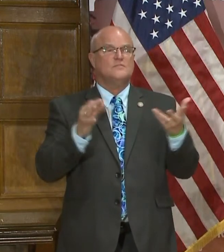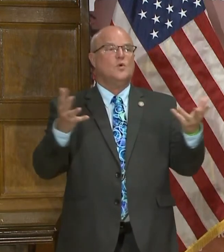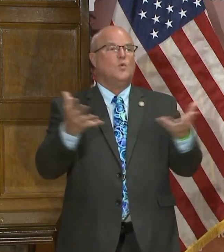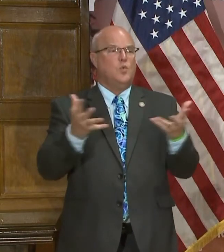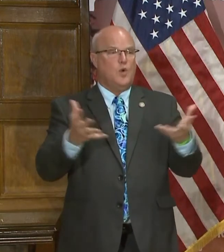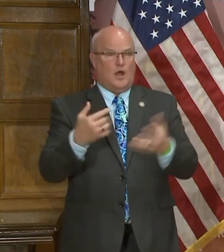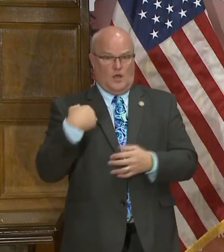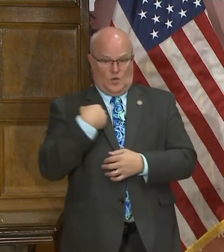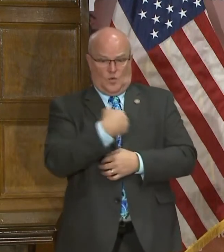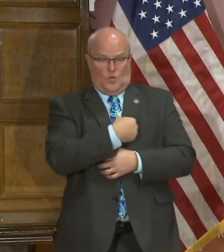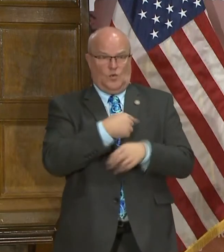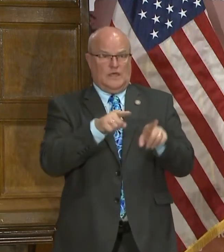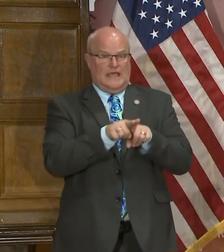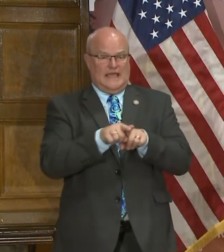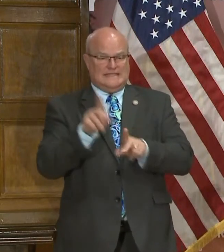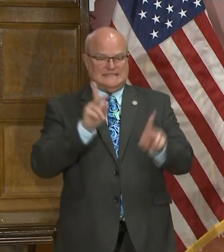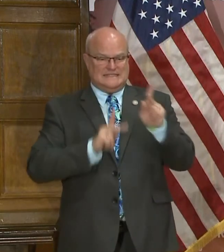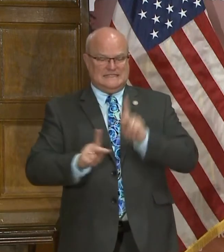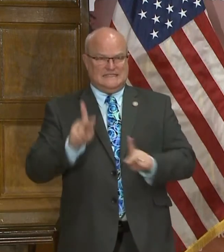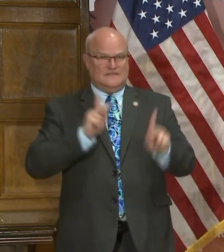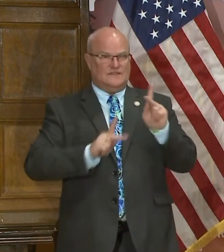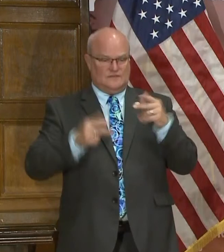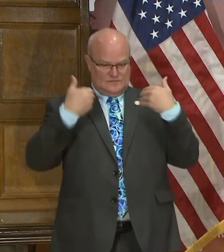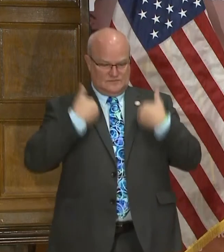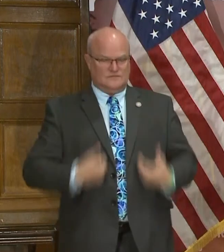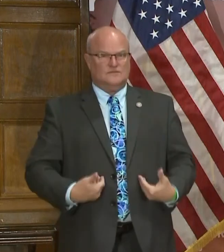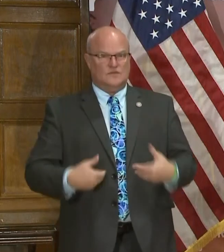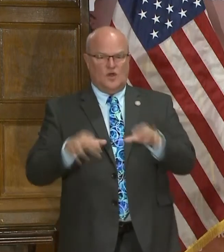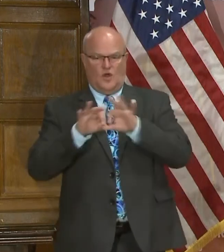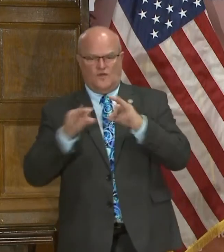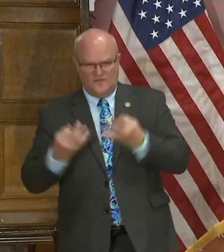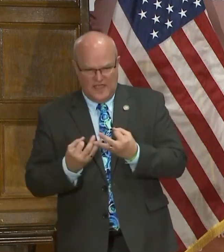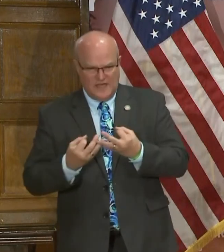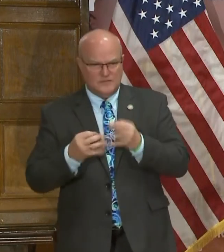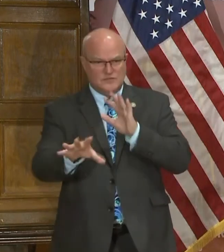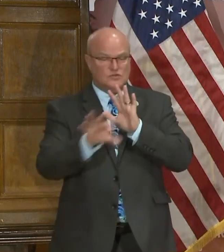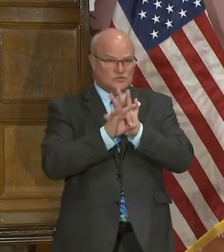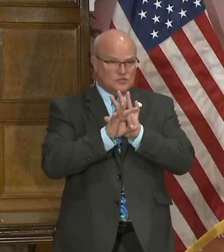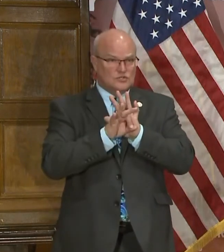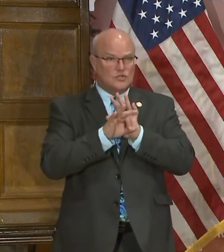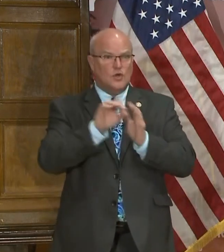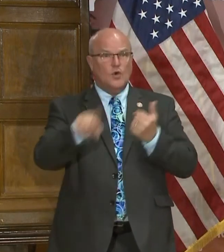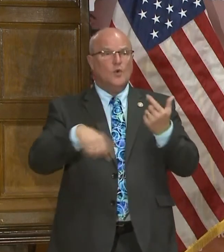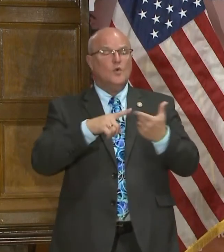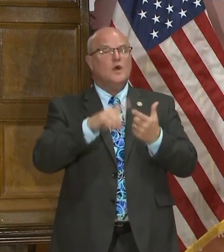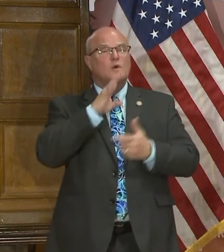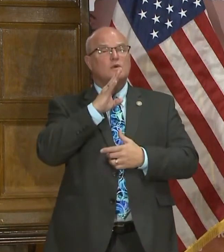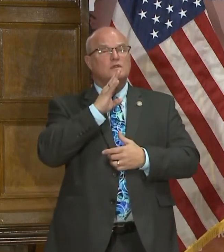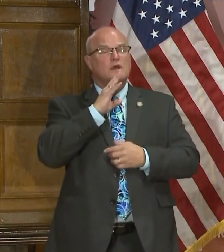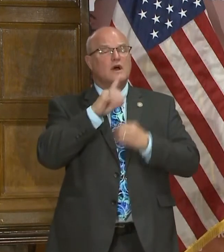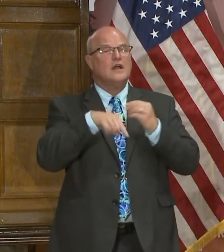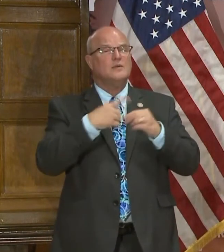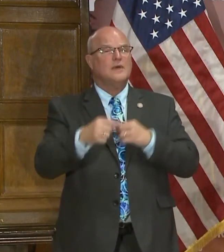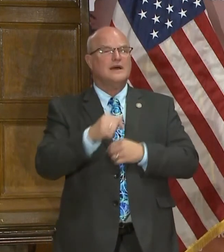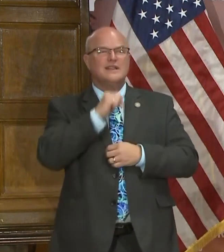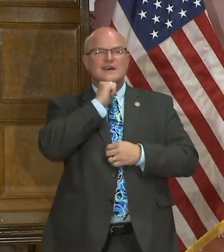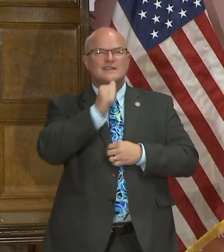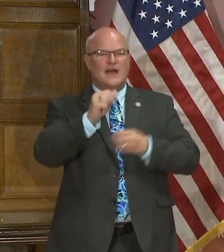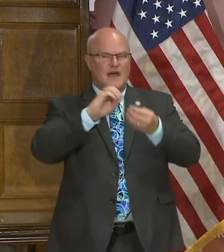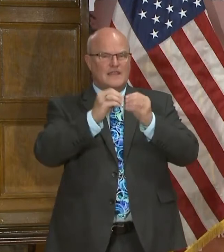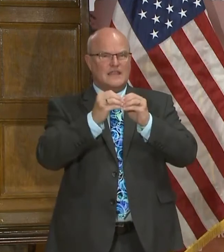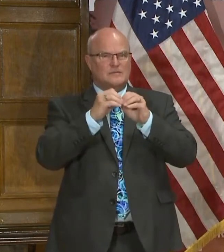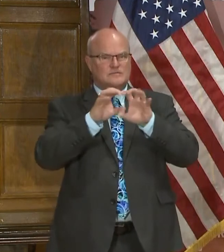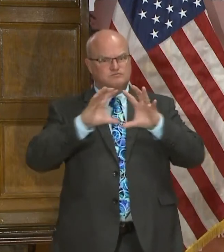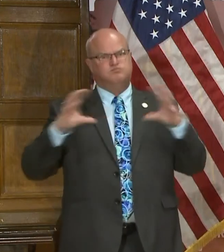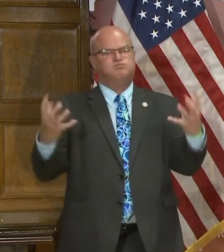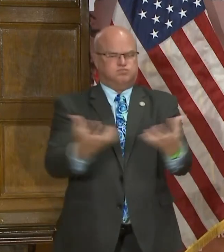what we as individuals or families are choosing. So when we talk about numbers of